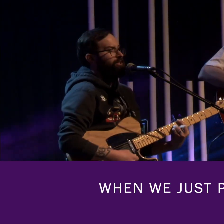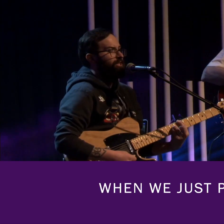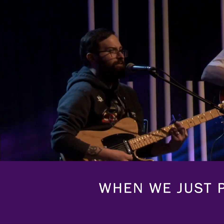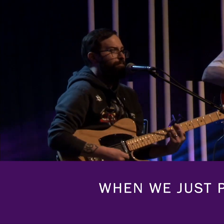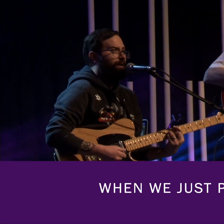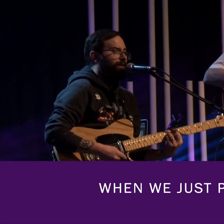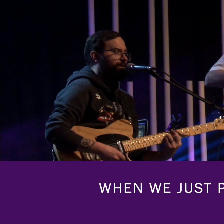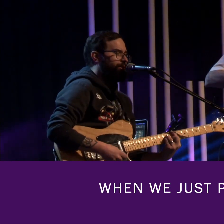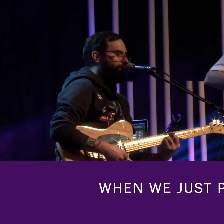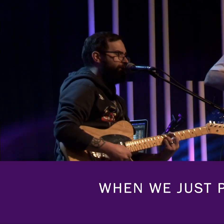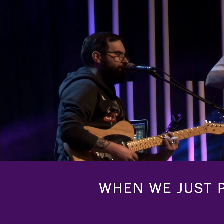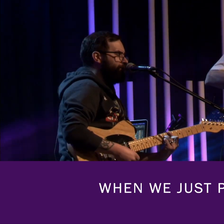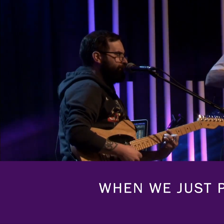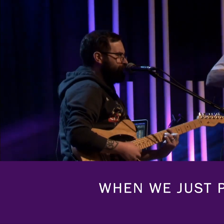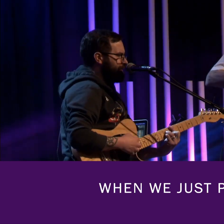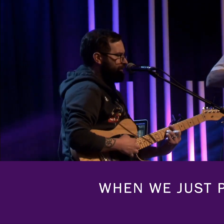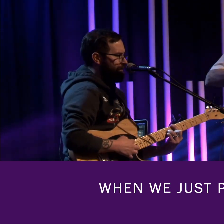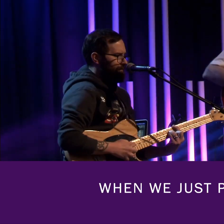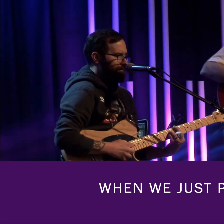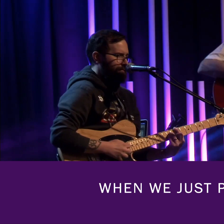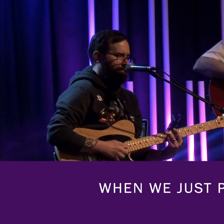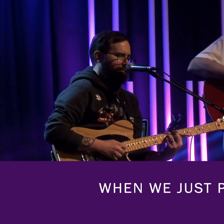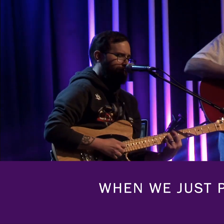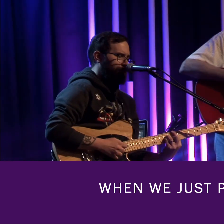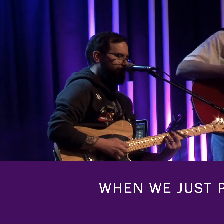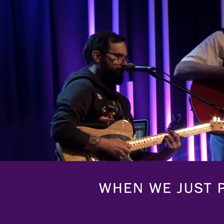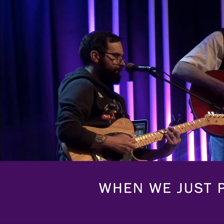when we just pick and choose?